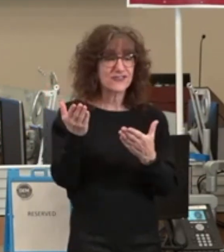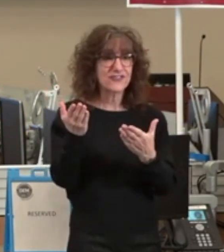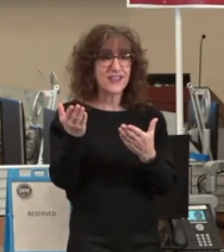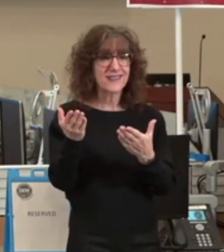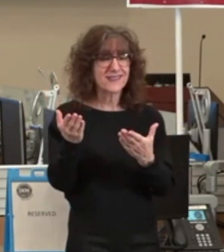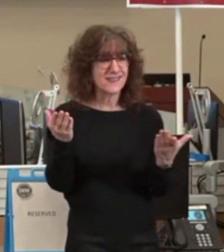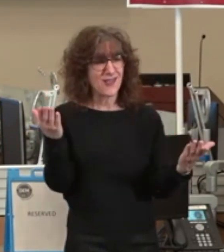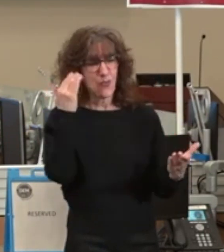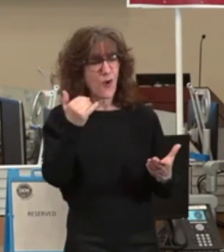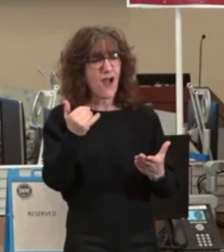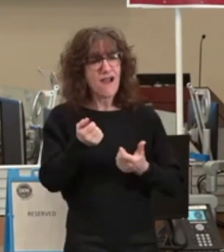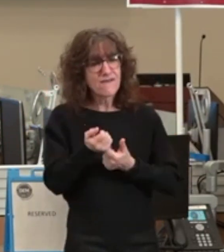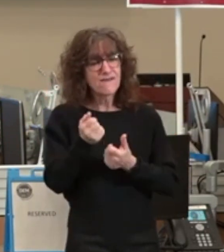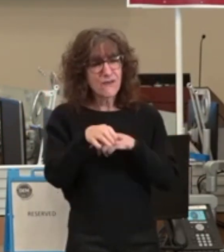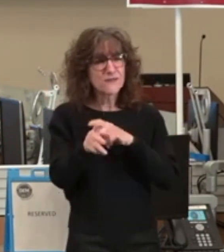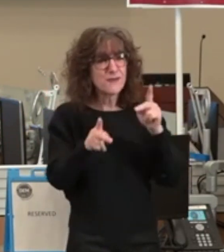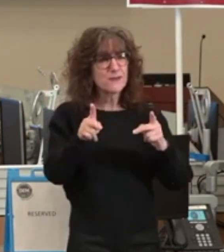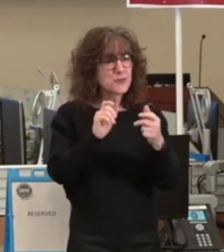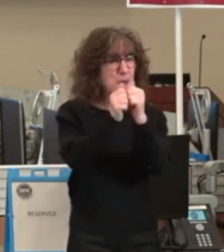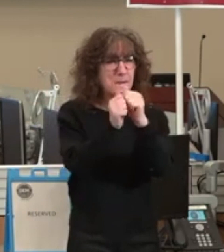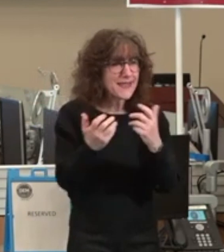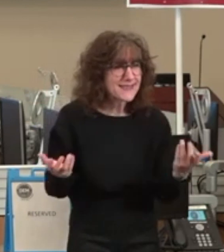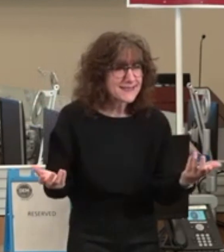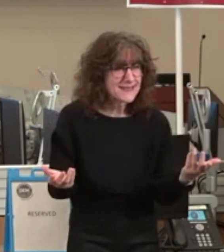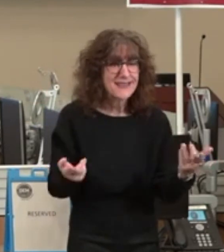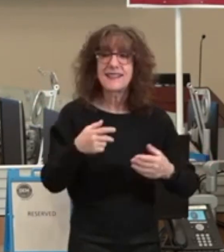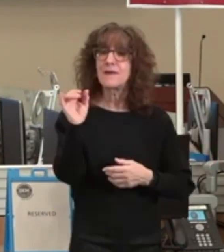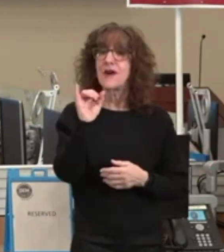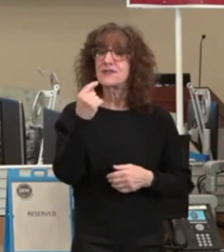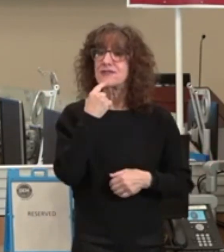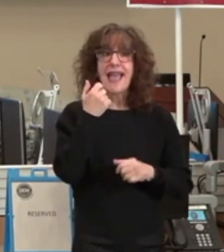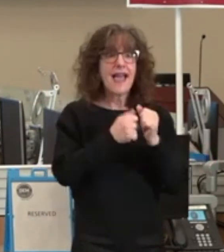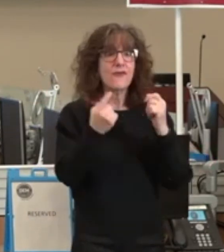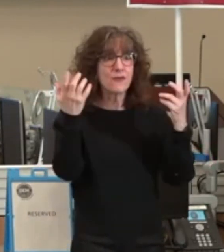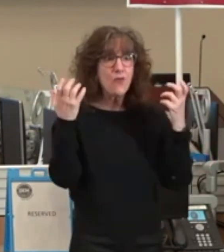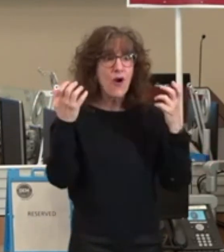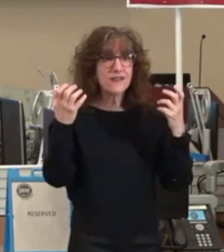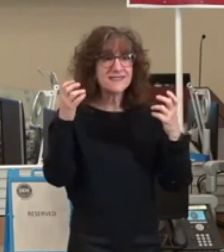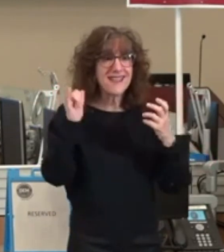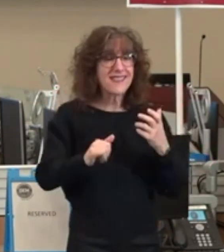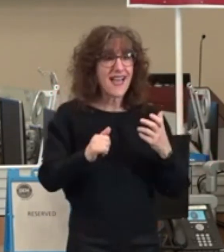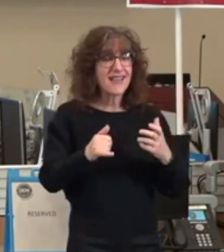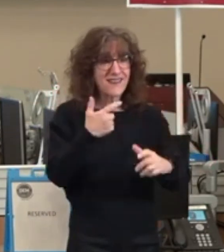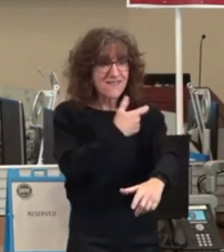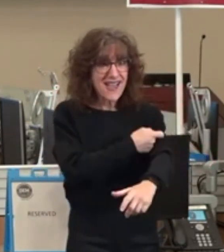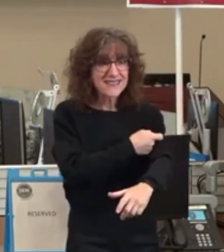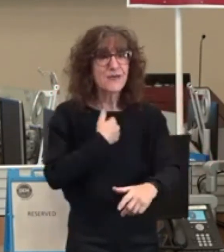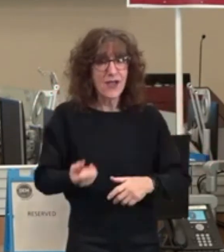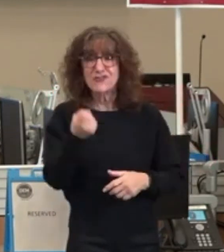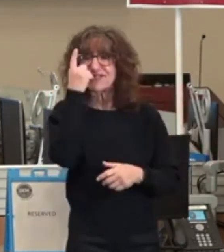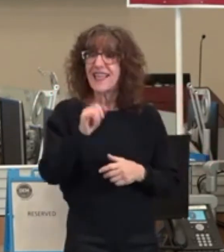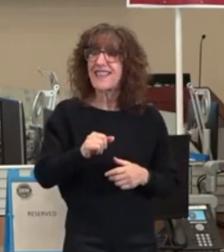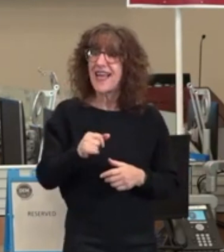that why make people compete? And let me just also say this. Everyone wants this life-saving resource. We understand